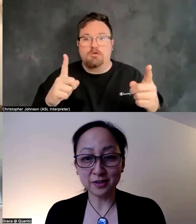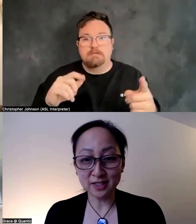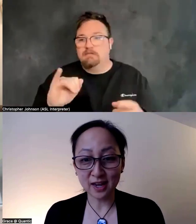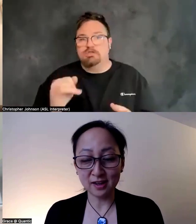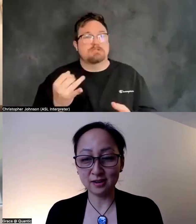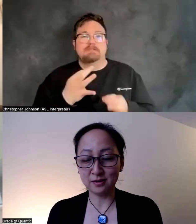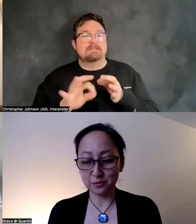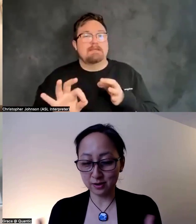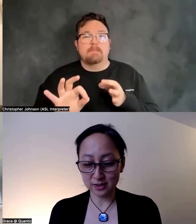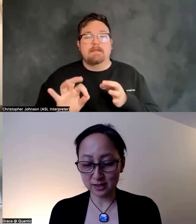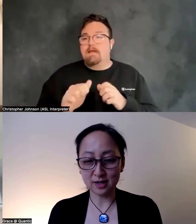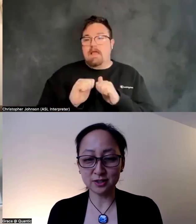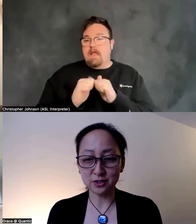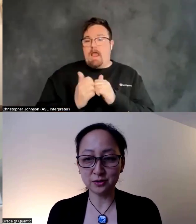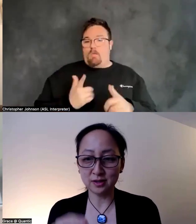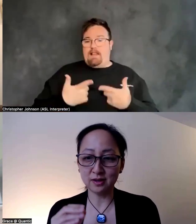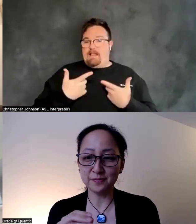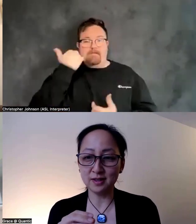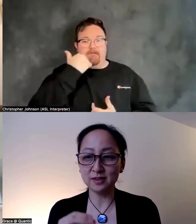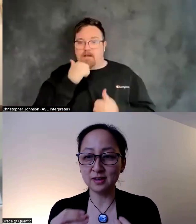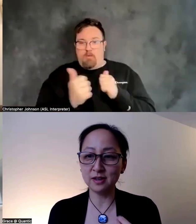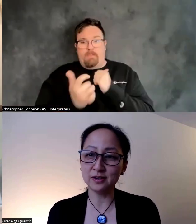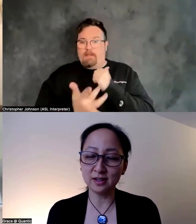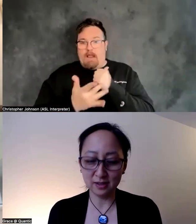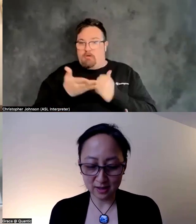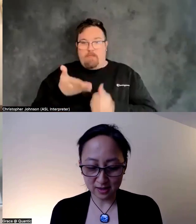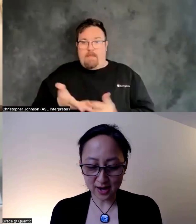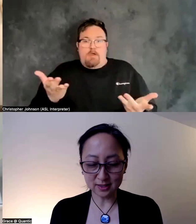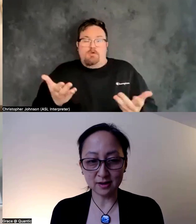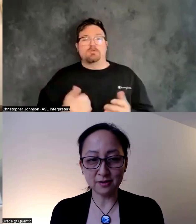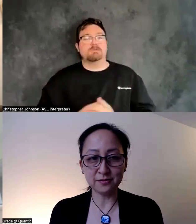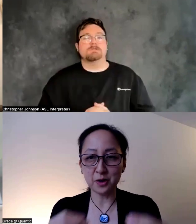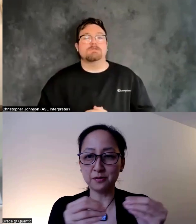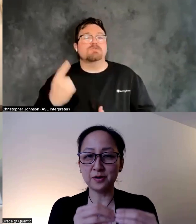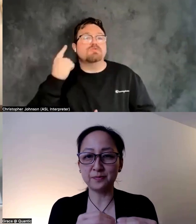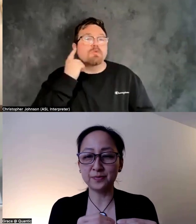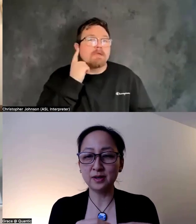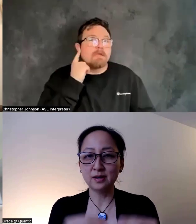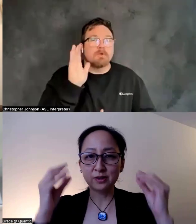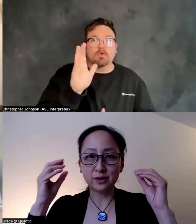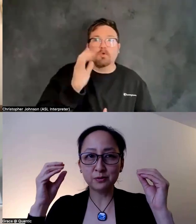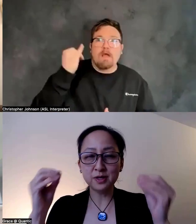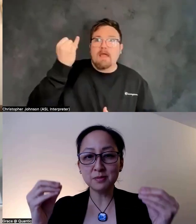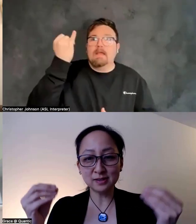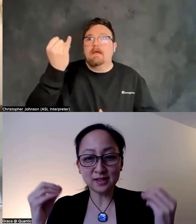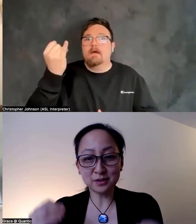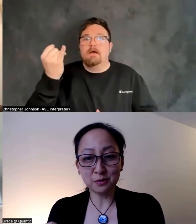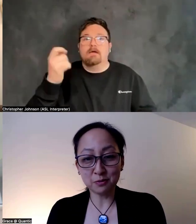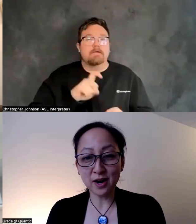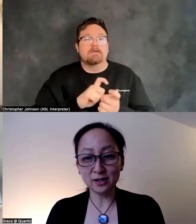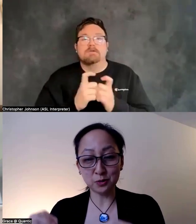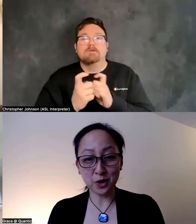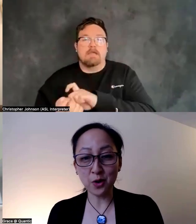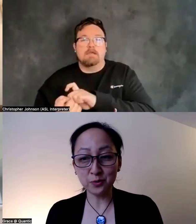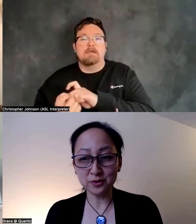live every day and with our technology. So even hearing the idea of going from a read mindset to